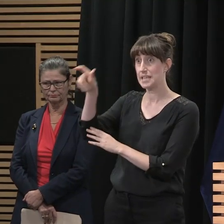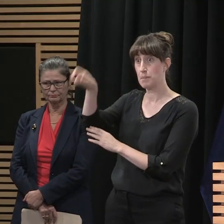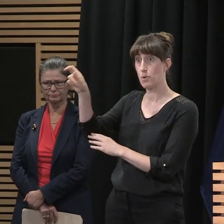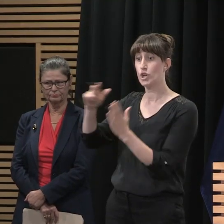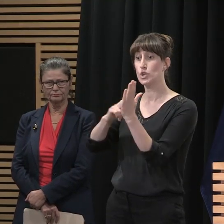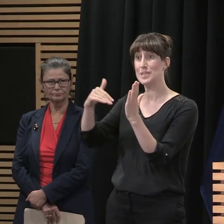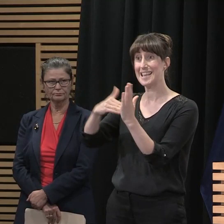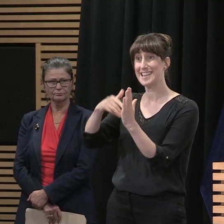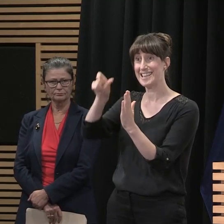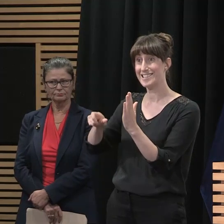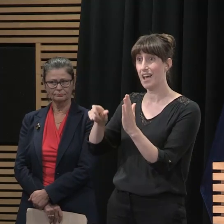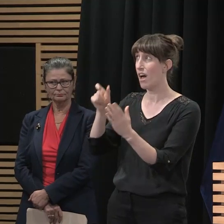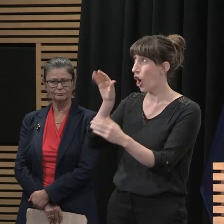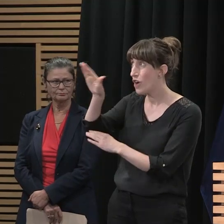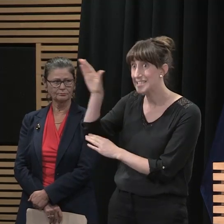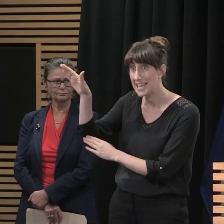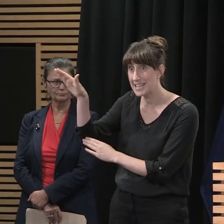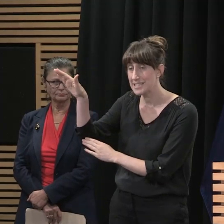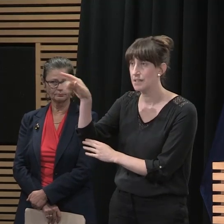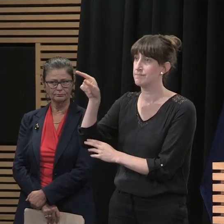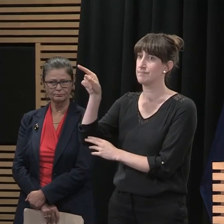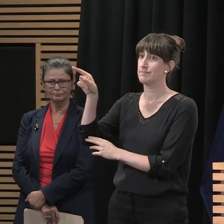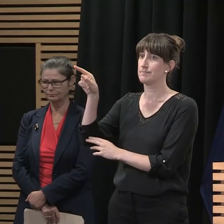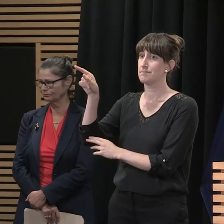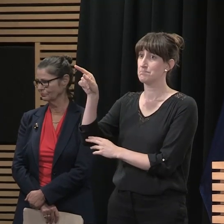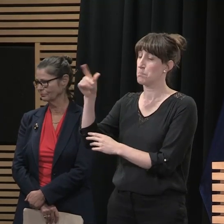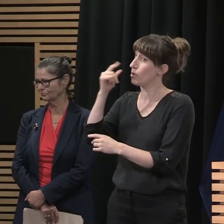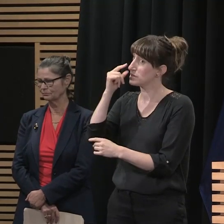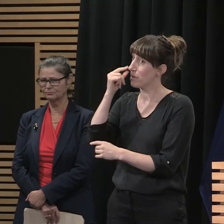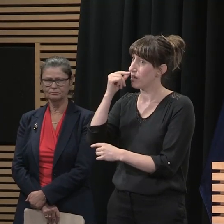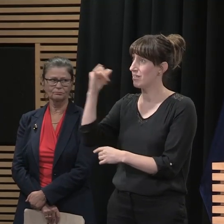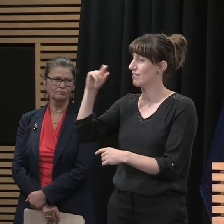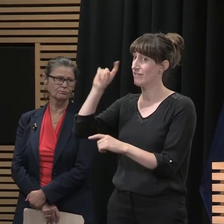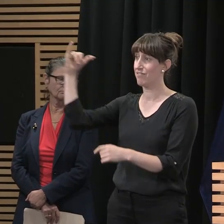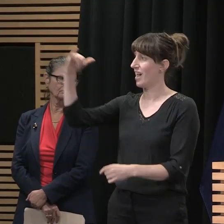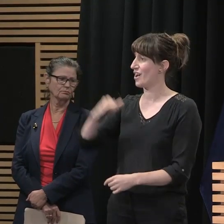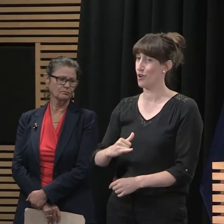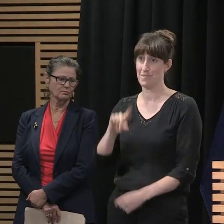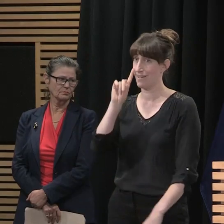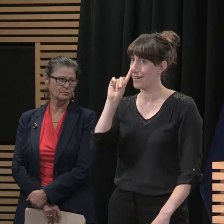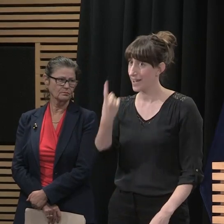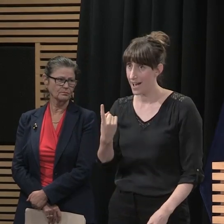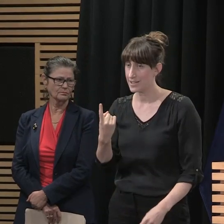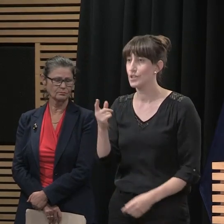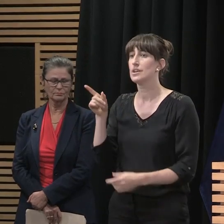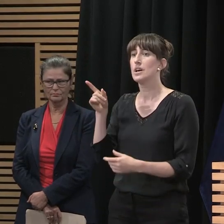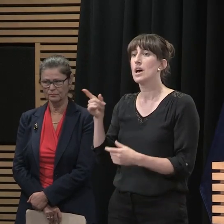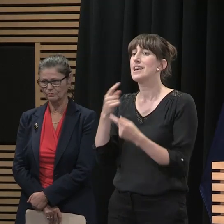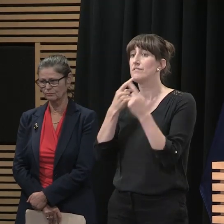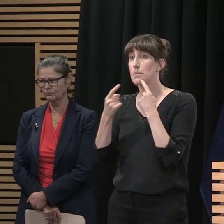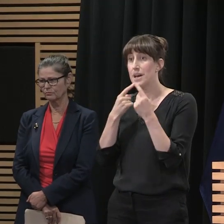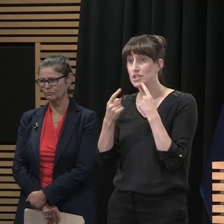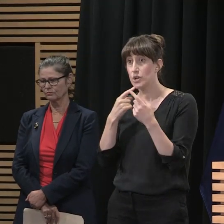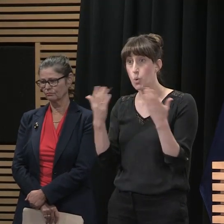We're asking them to make plans in case they cannot find flights home. The most up-to-date information is available on the Safe